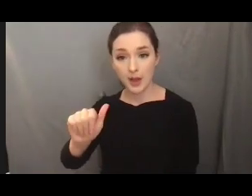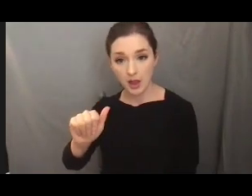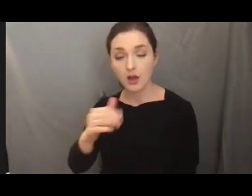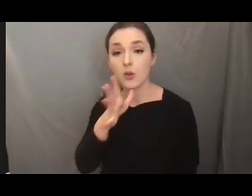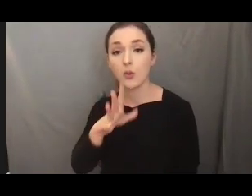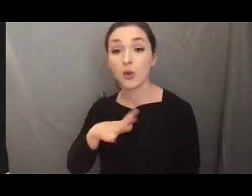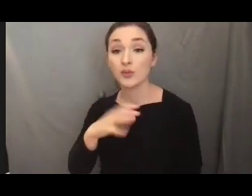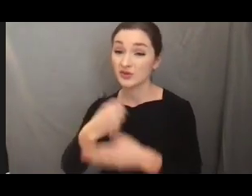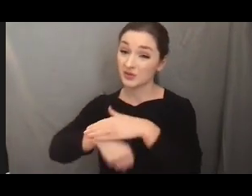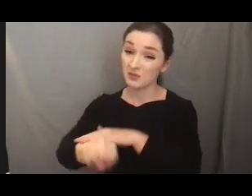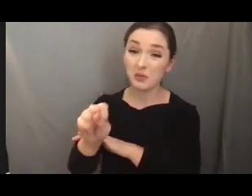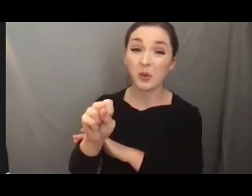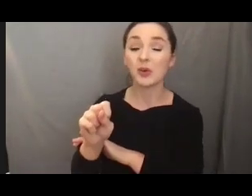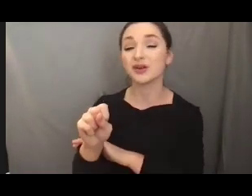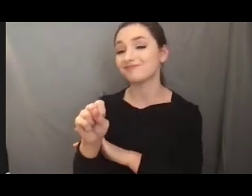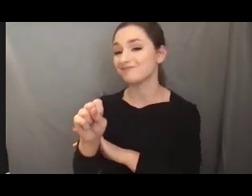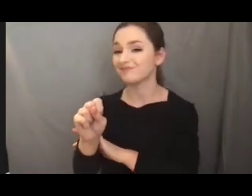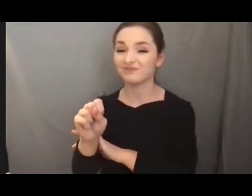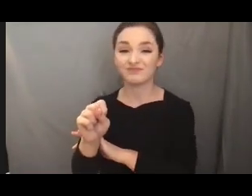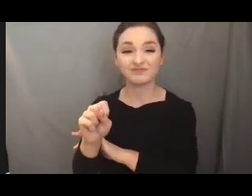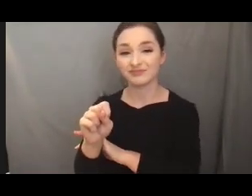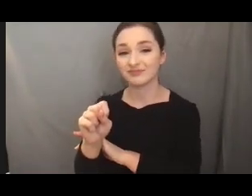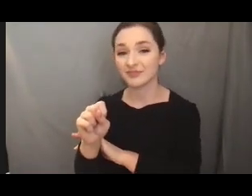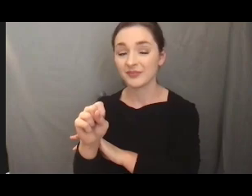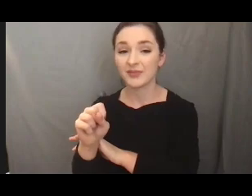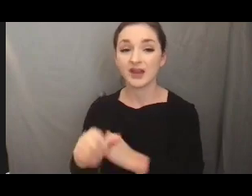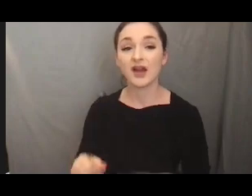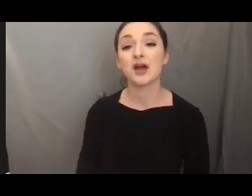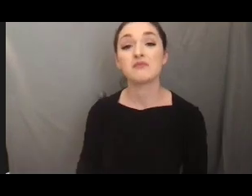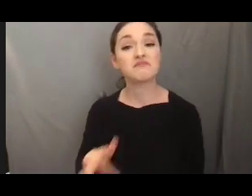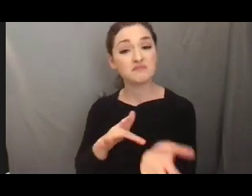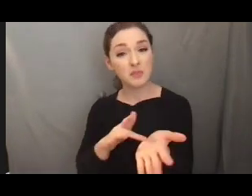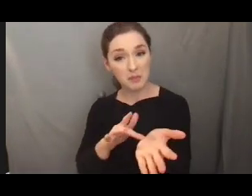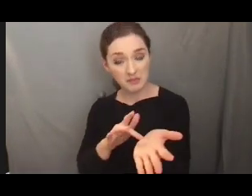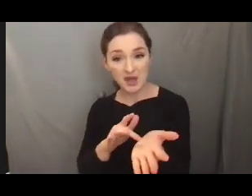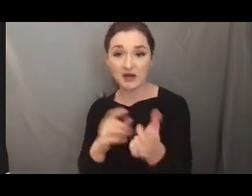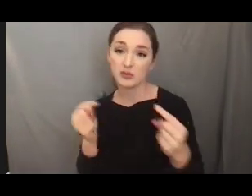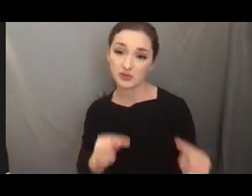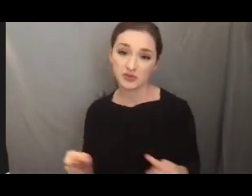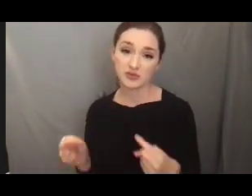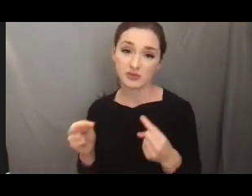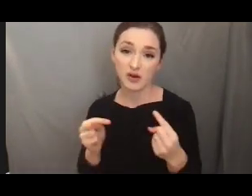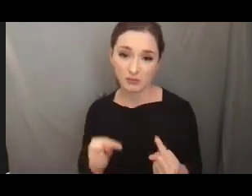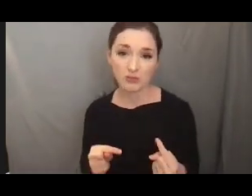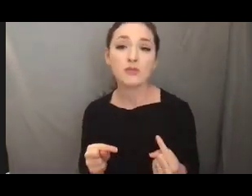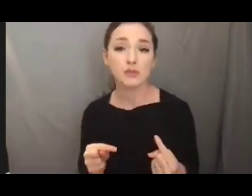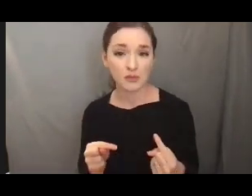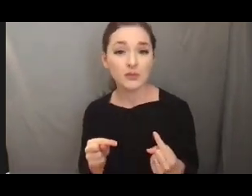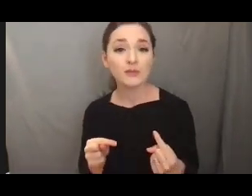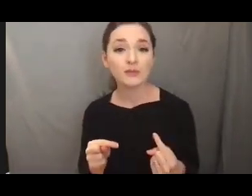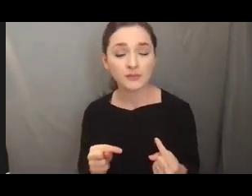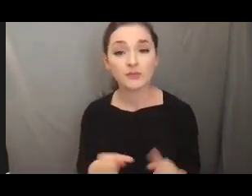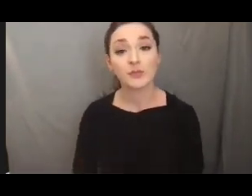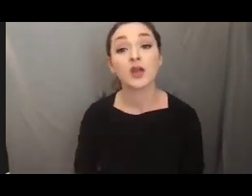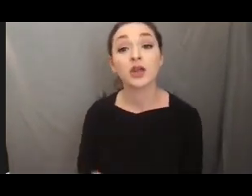where it was really hard to medically for people to save people if they were little tiny people, and she was